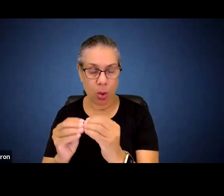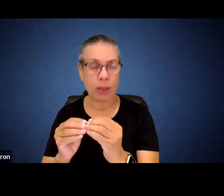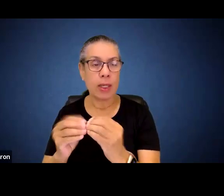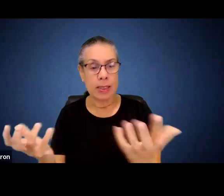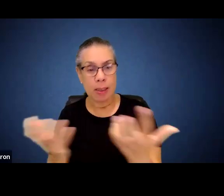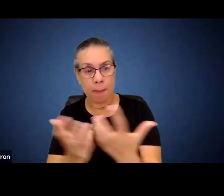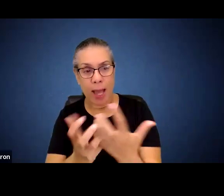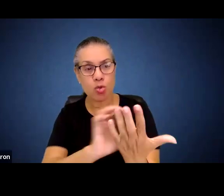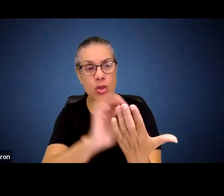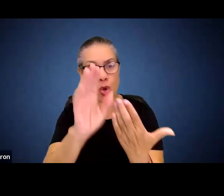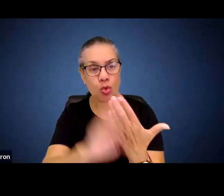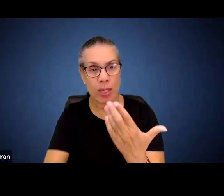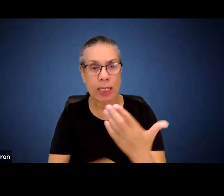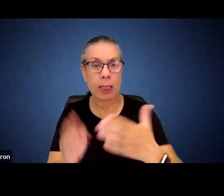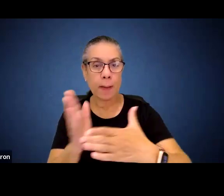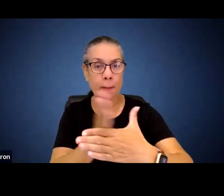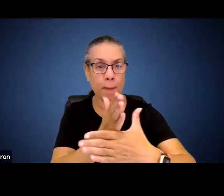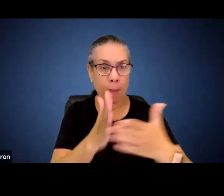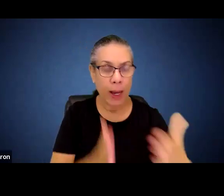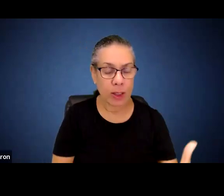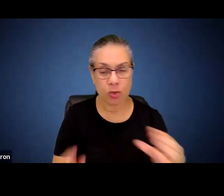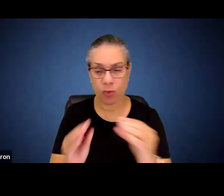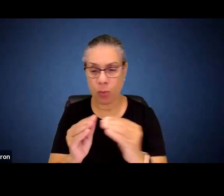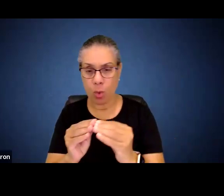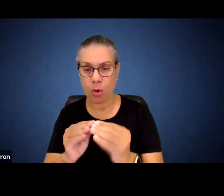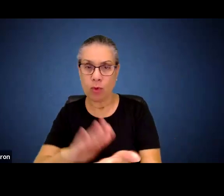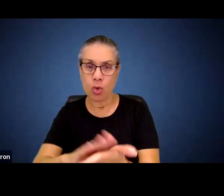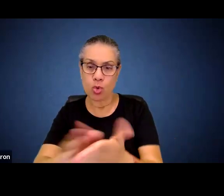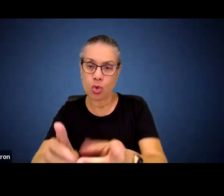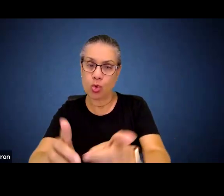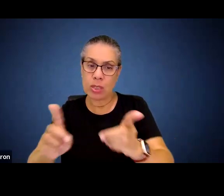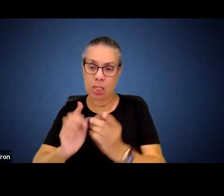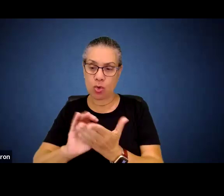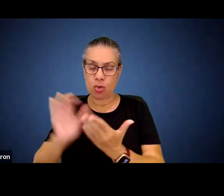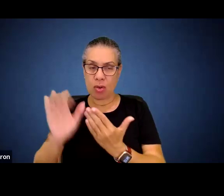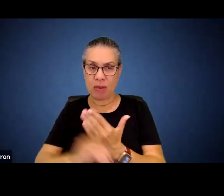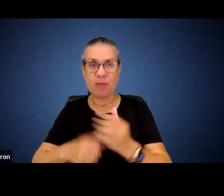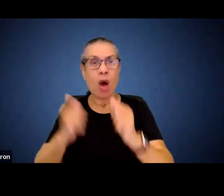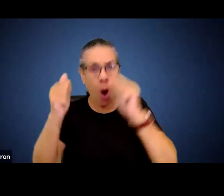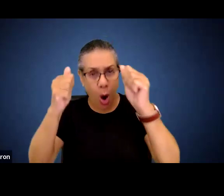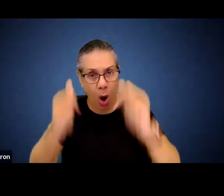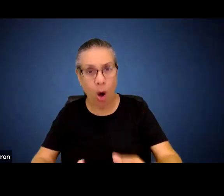curriculum partners for stronger implementation of the district literacy curriculum at all grade levels.